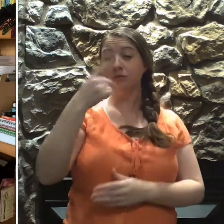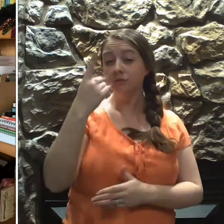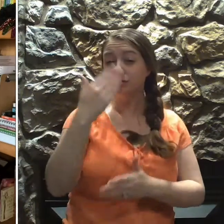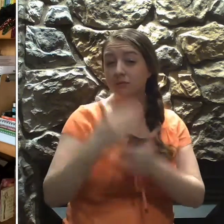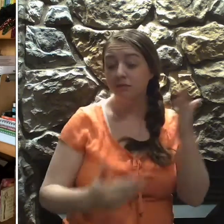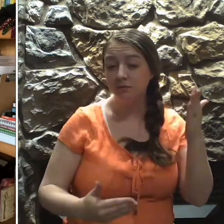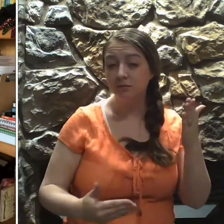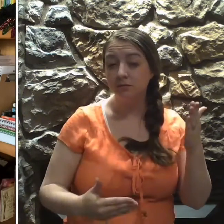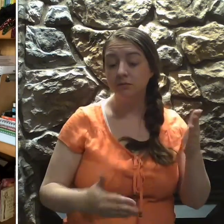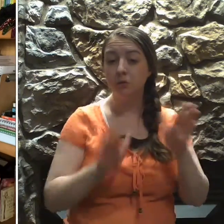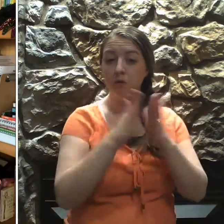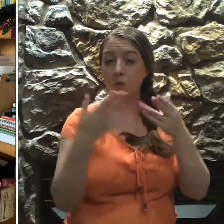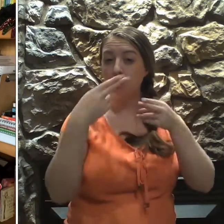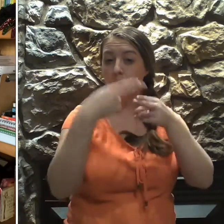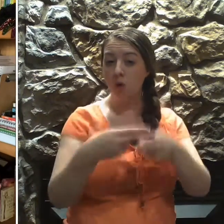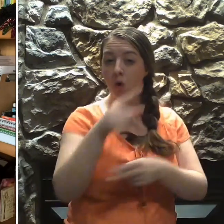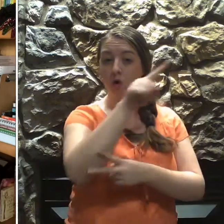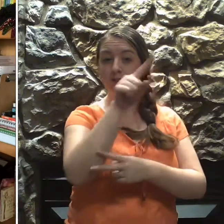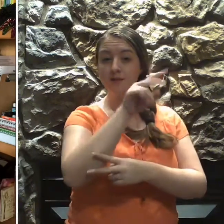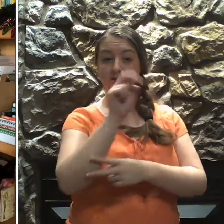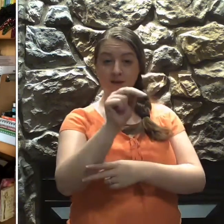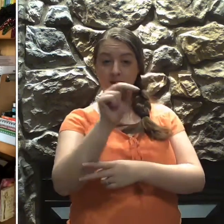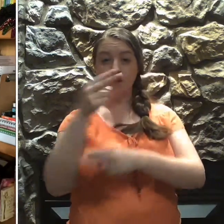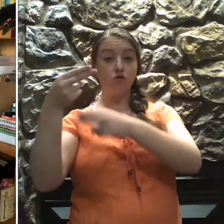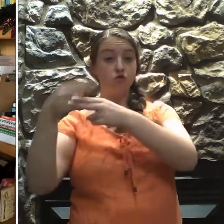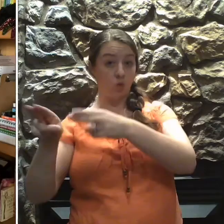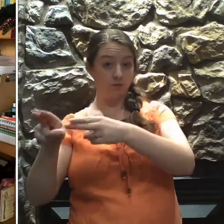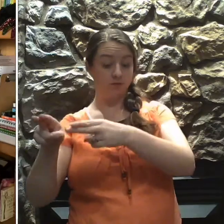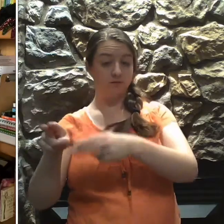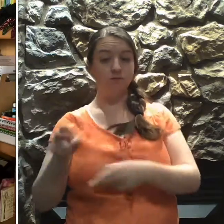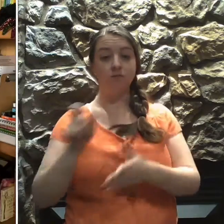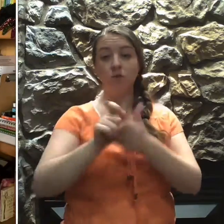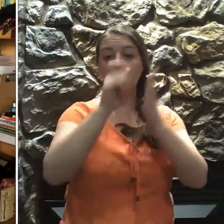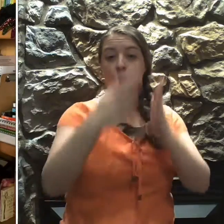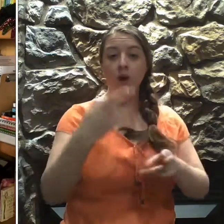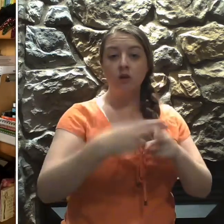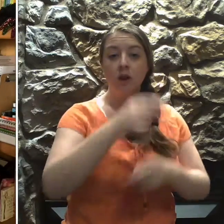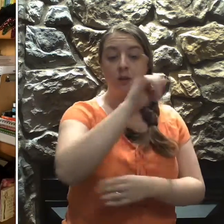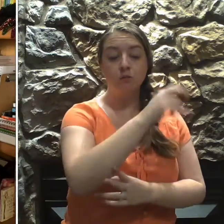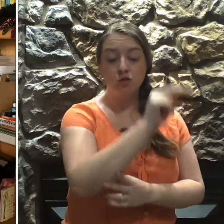book called Zen Shorts by Jon J Muth.